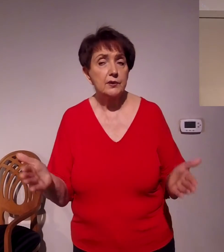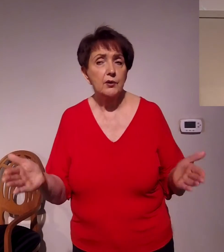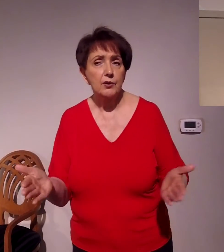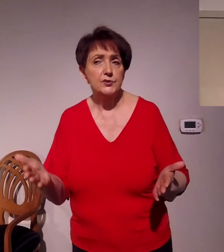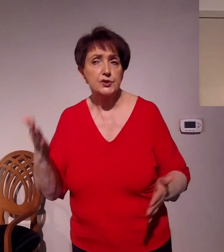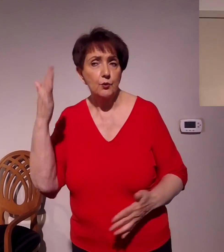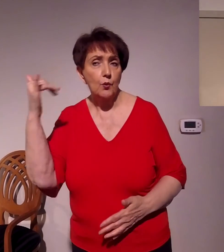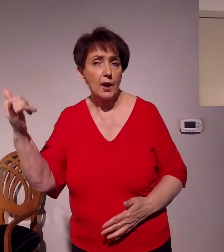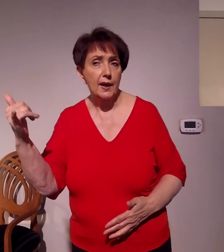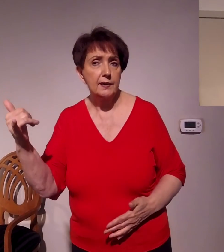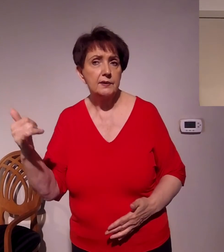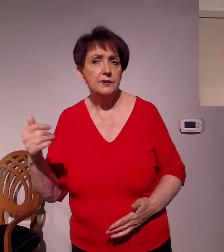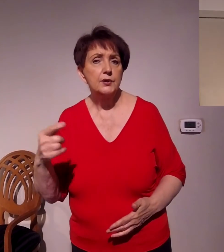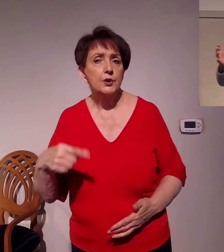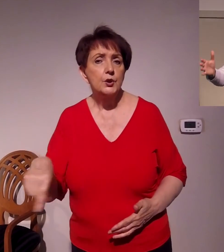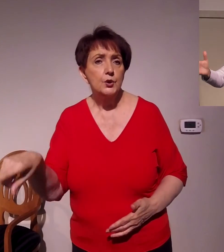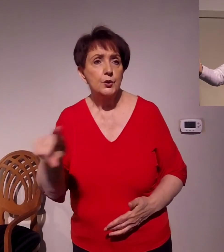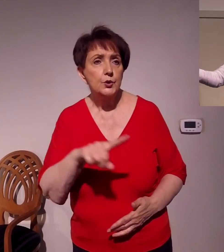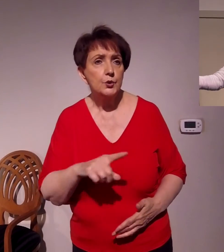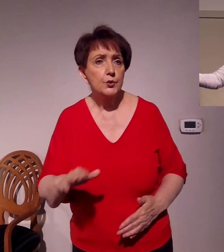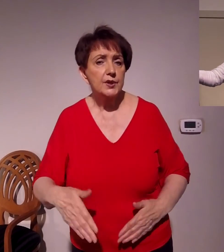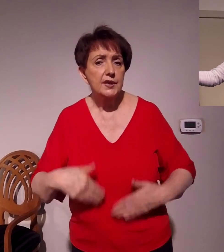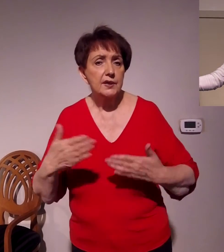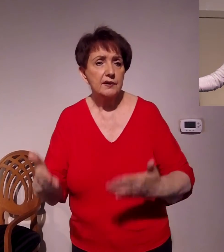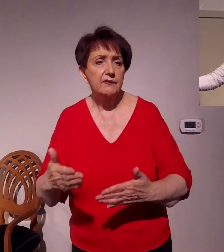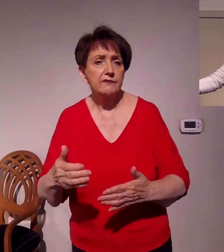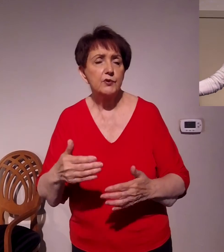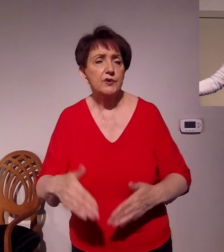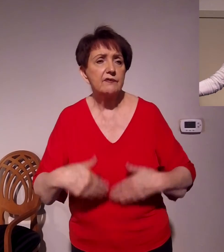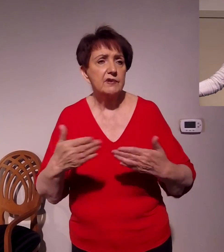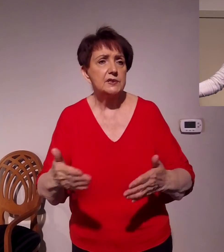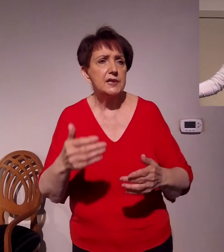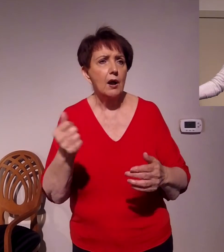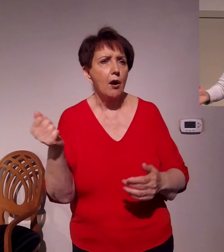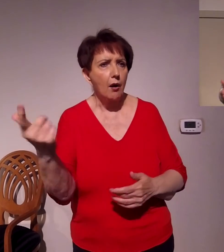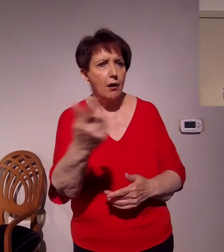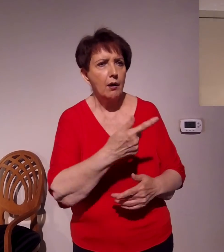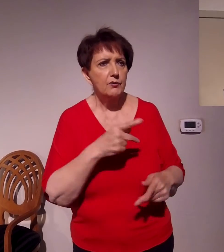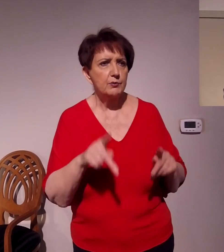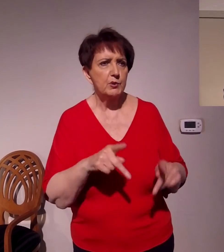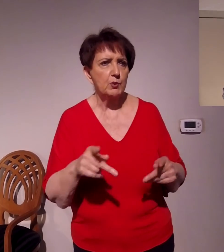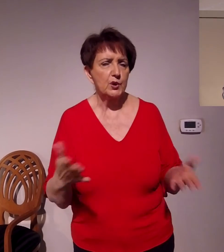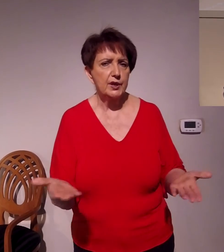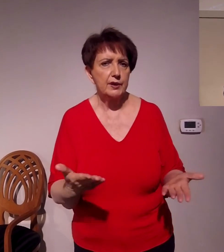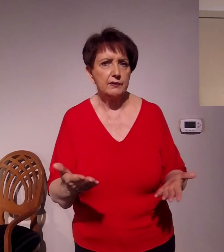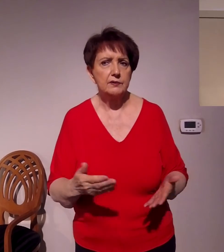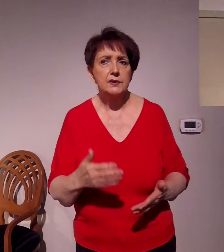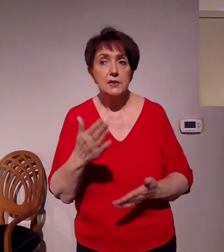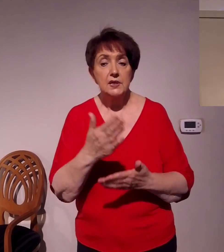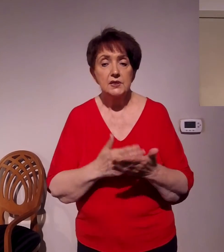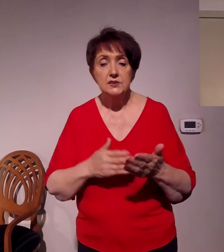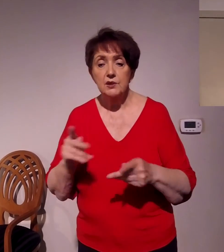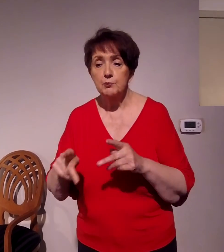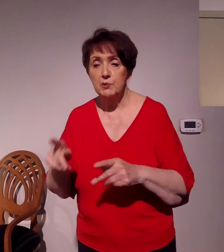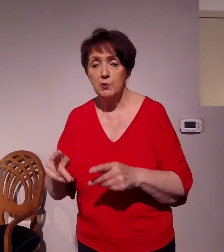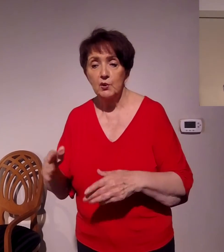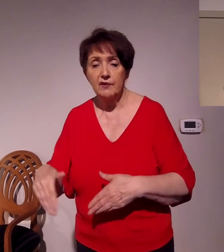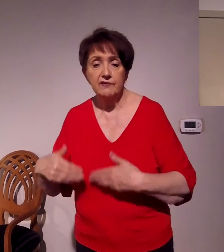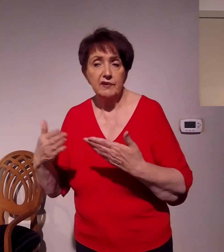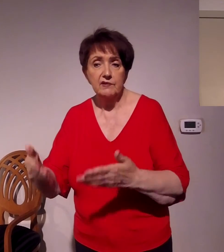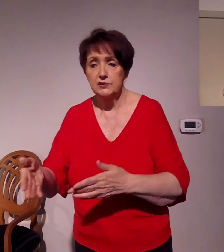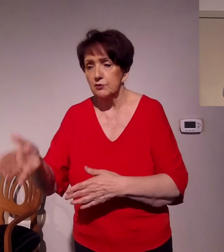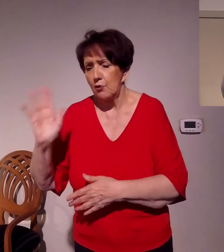because when you give to every single person in here. Some people have given so long